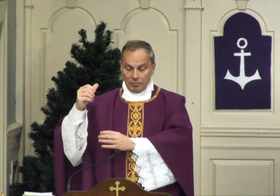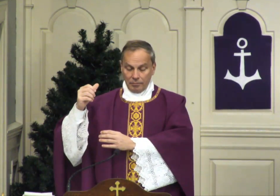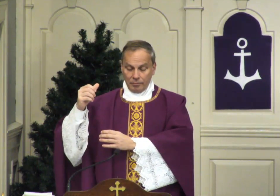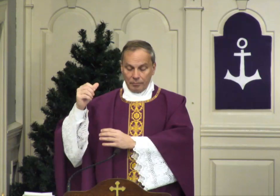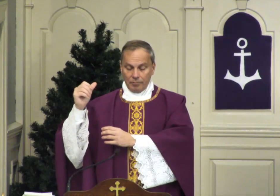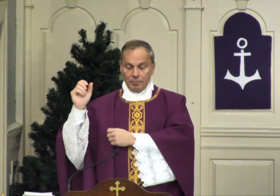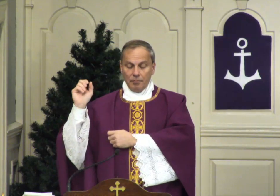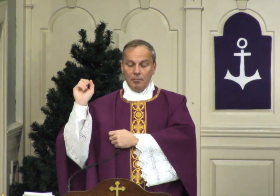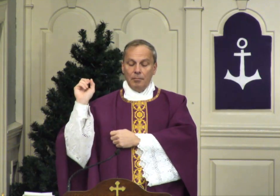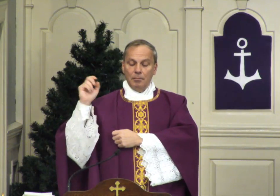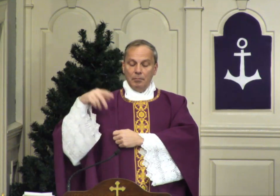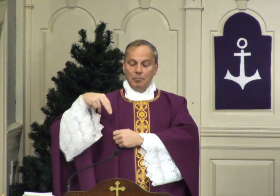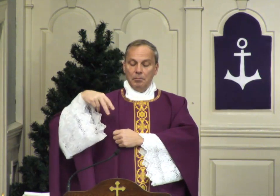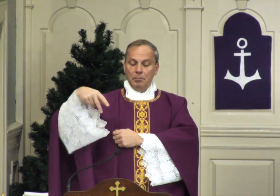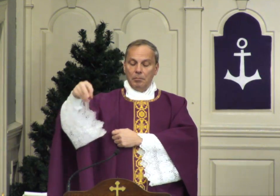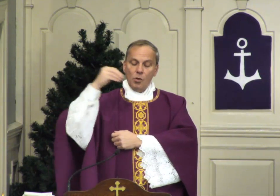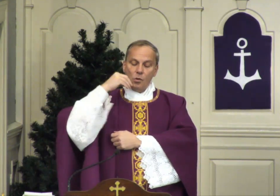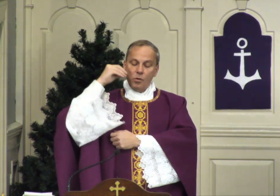and went home,